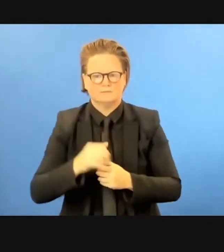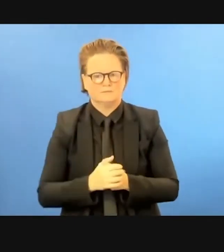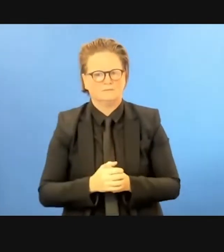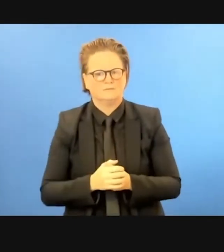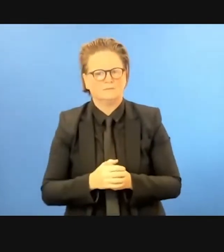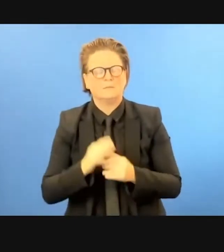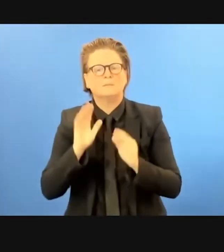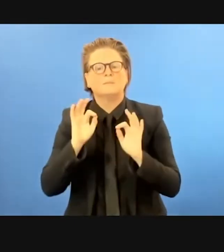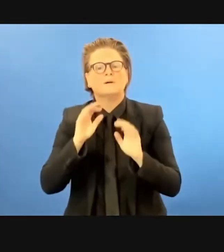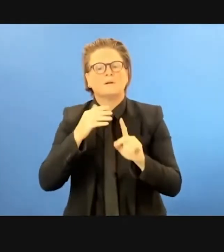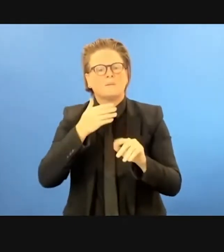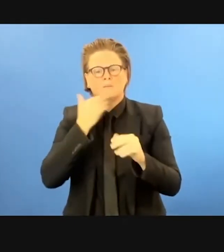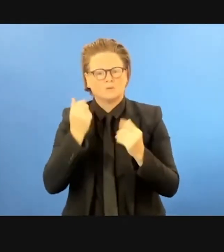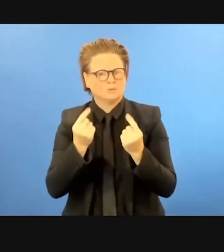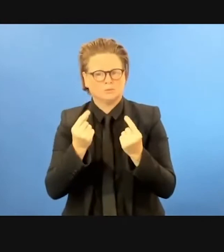qualify.